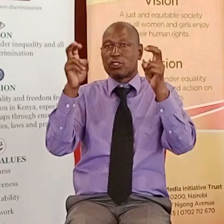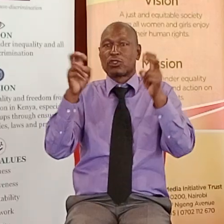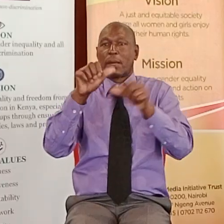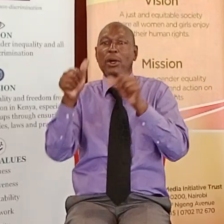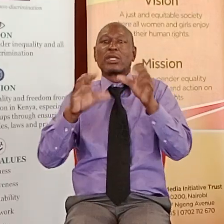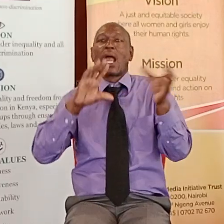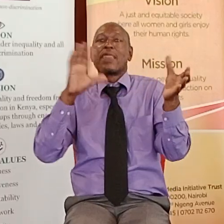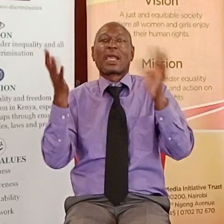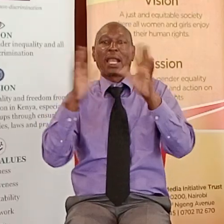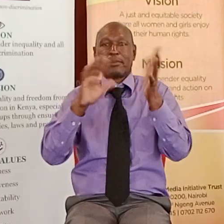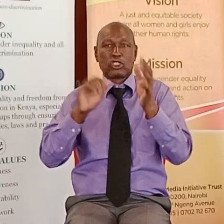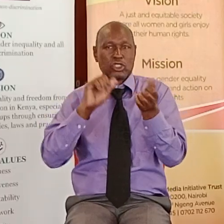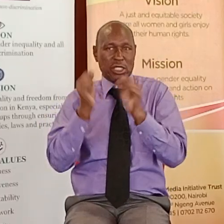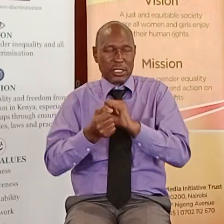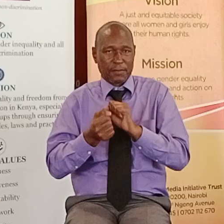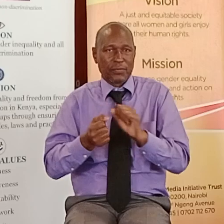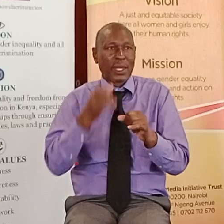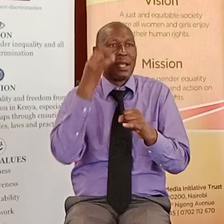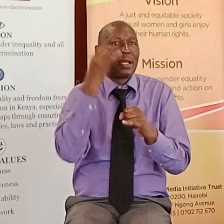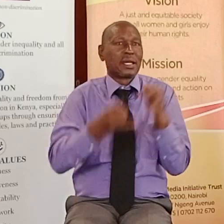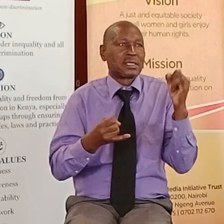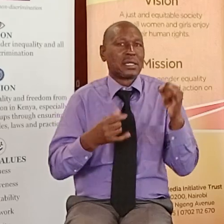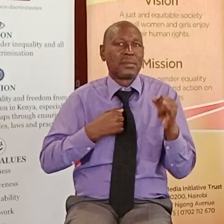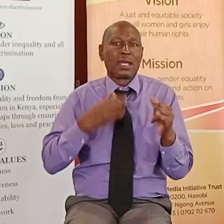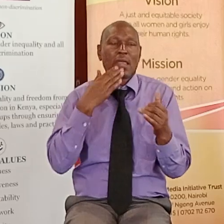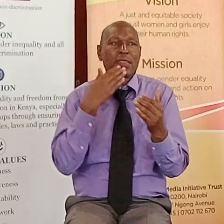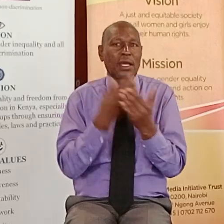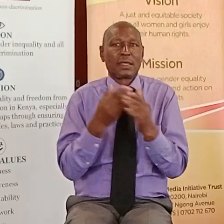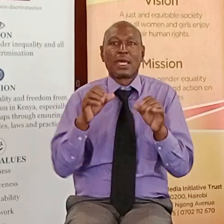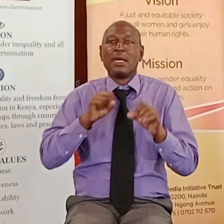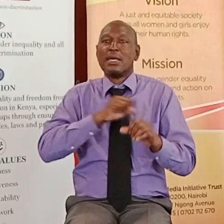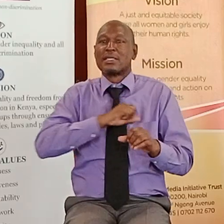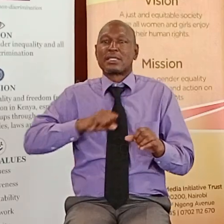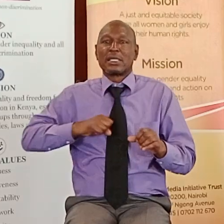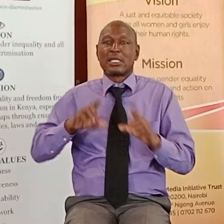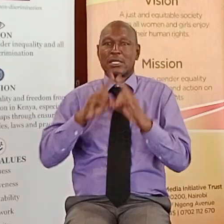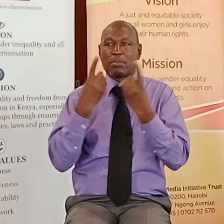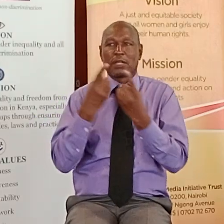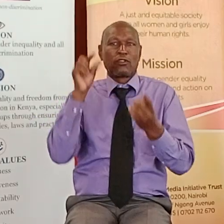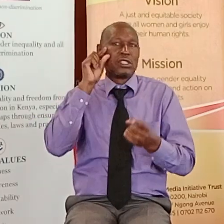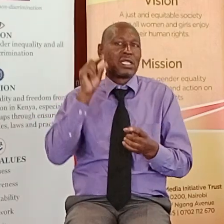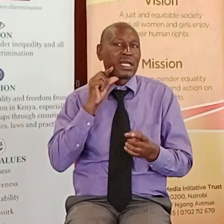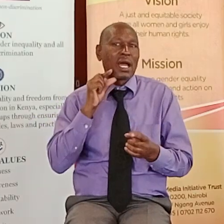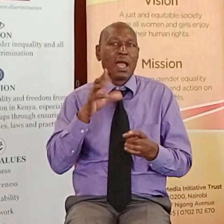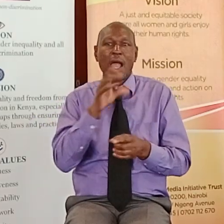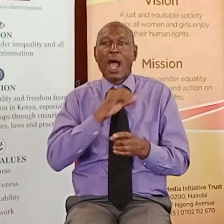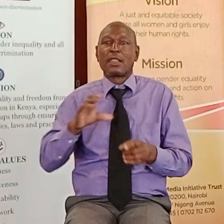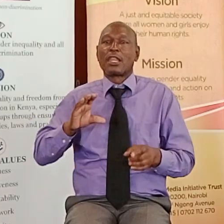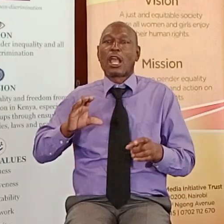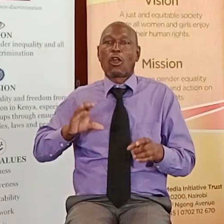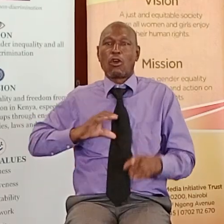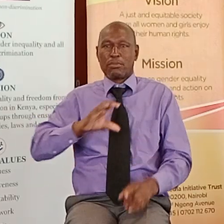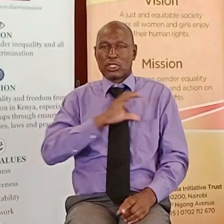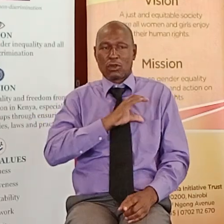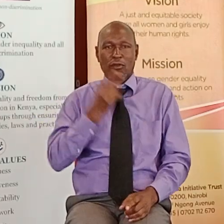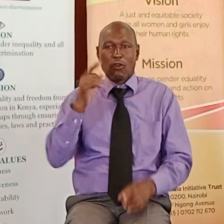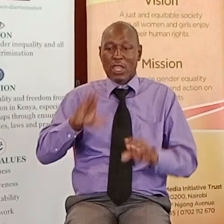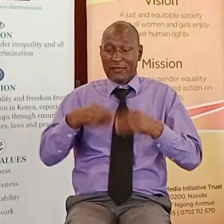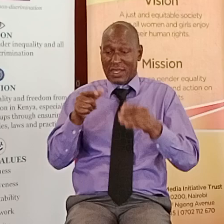Lastly, I just once again to thank the State Department for Gender and the Commission for this platform. Again, I